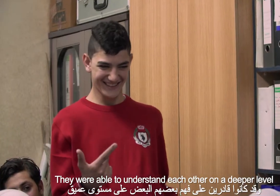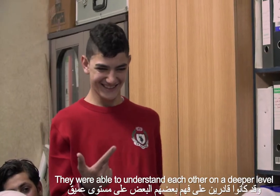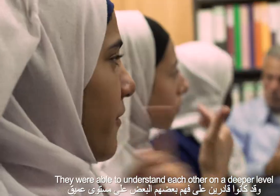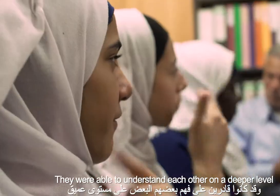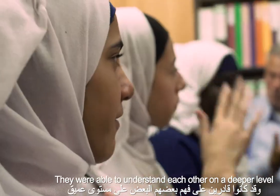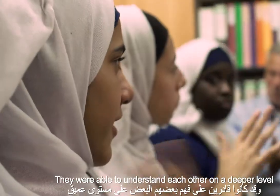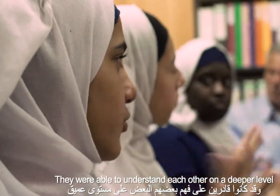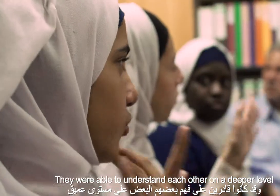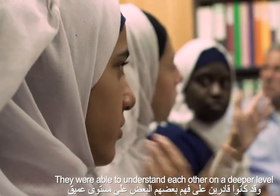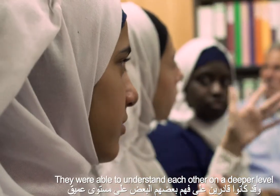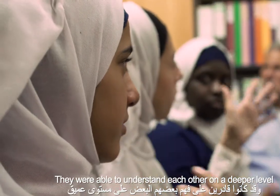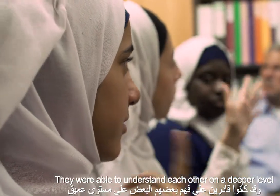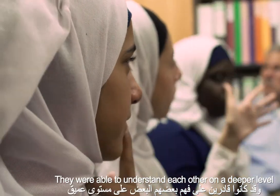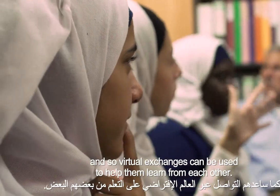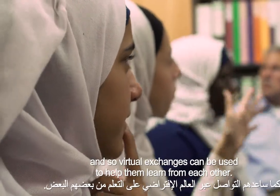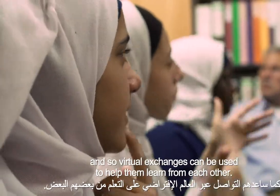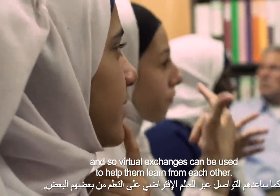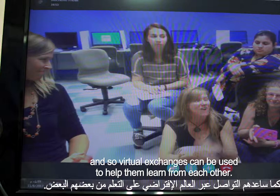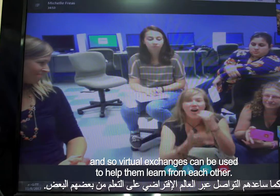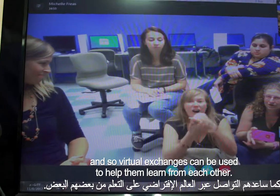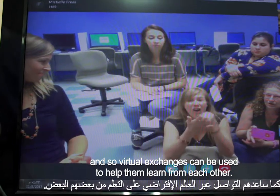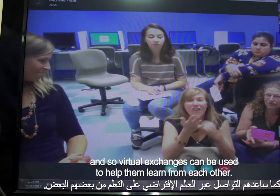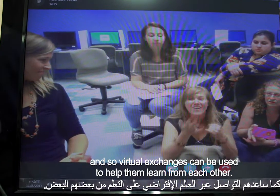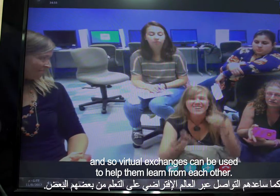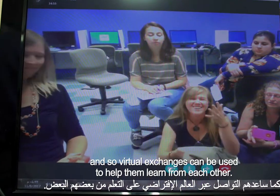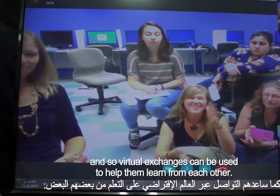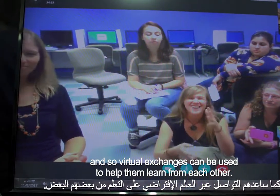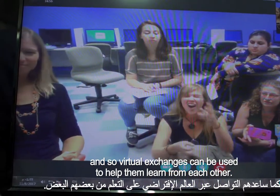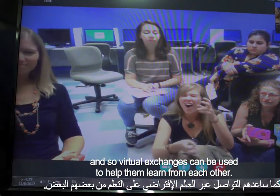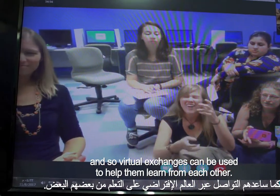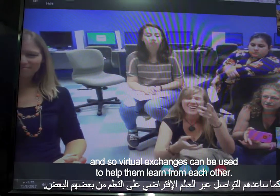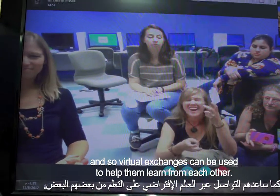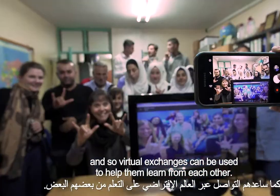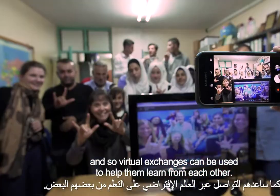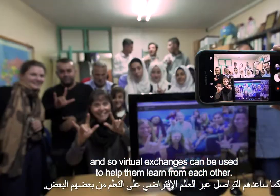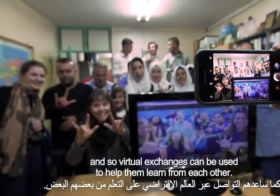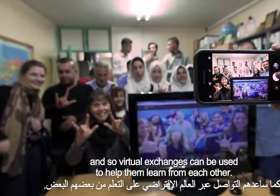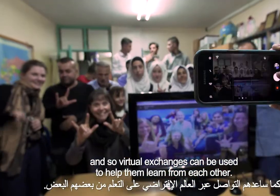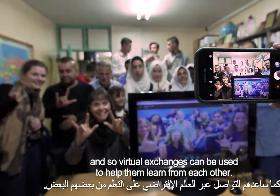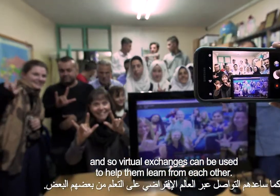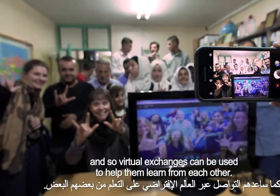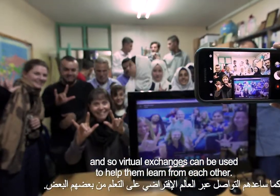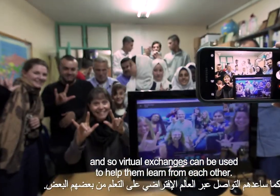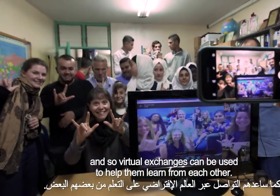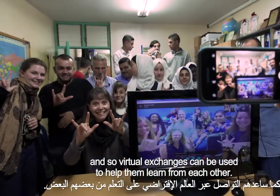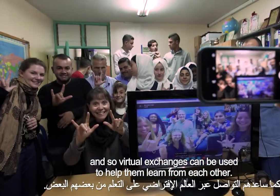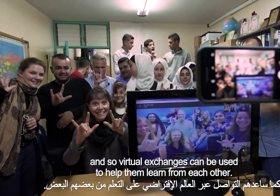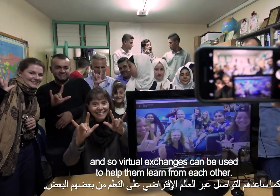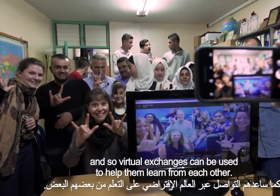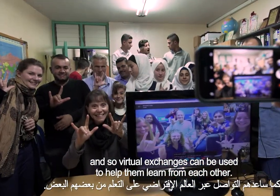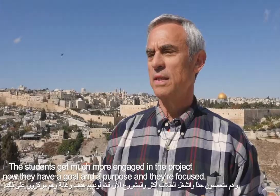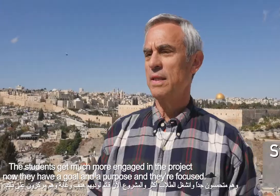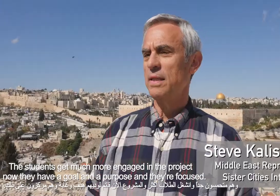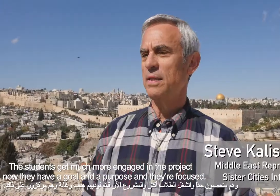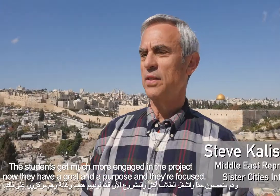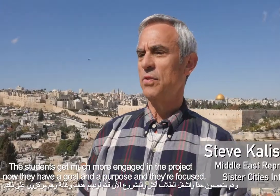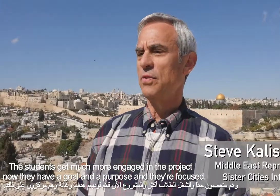each other on a deeper level, and so virtual exchanges can be used to help them learn from each other. The students